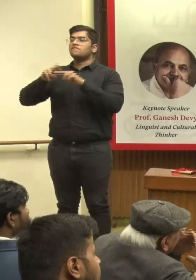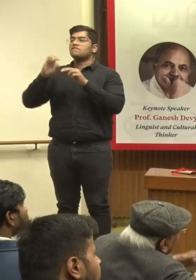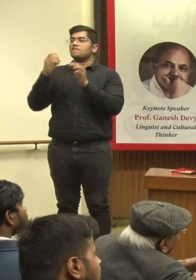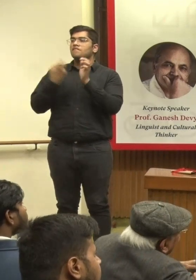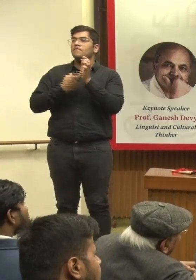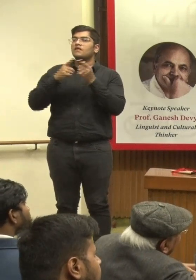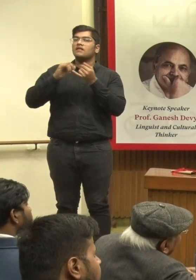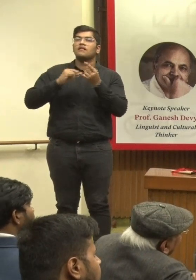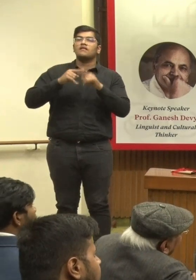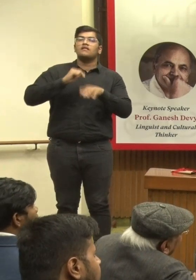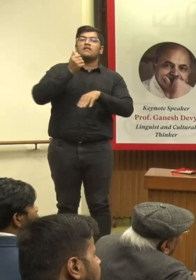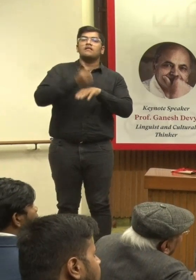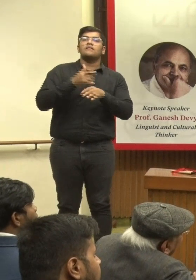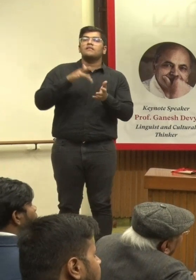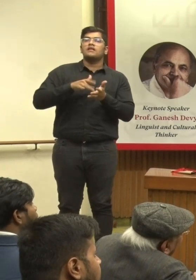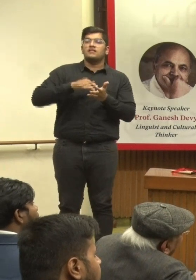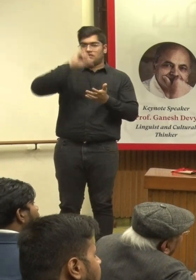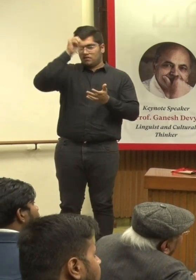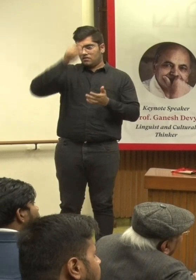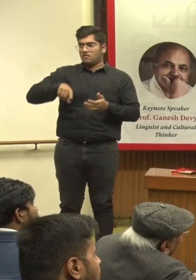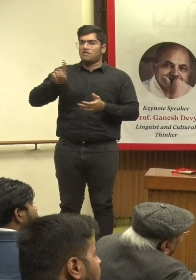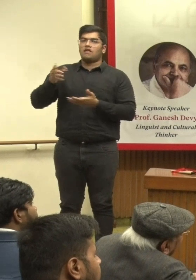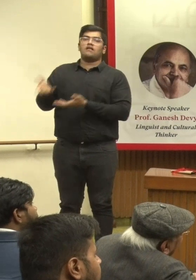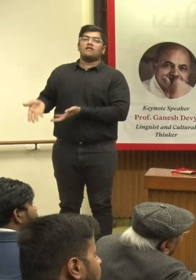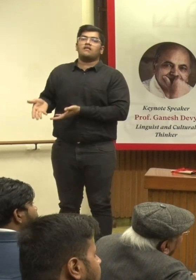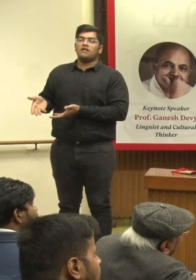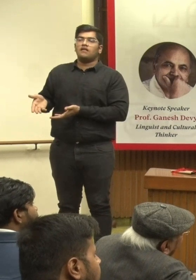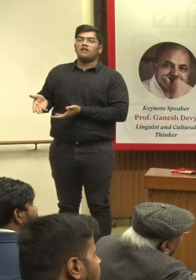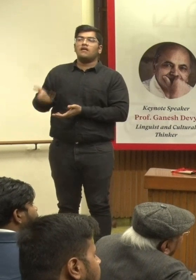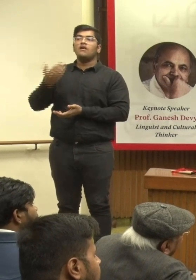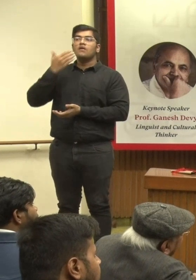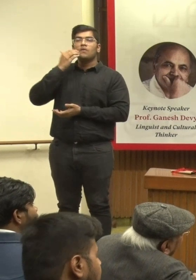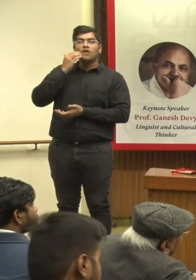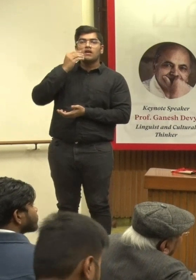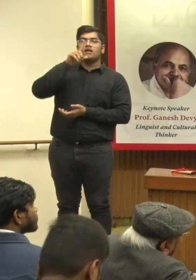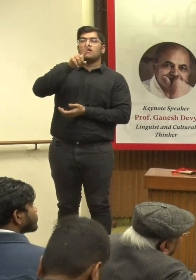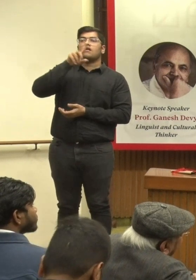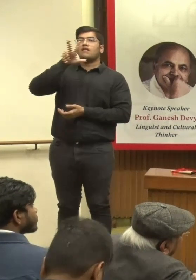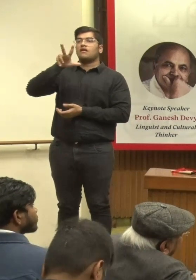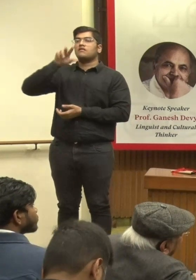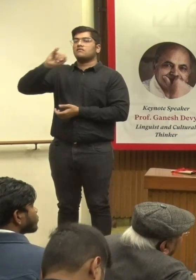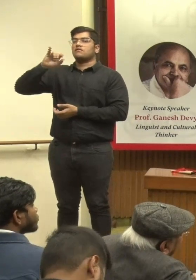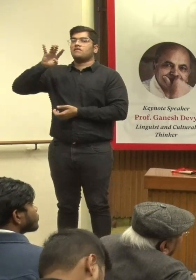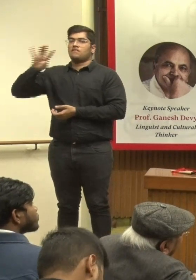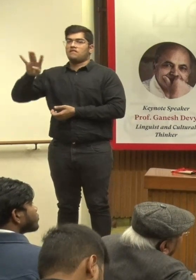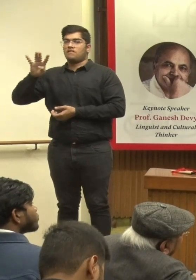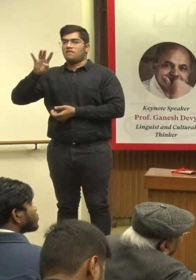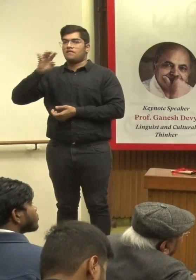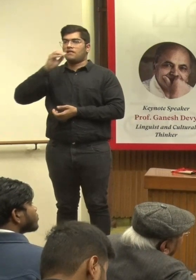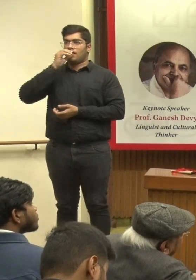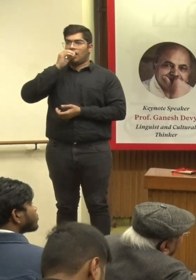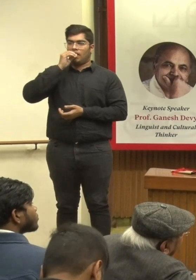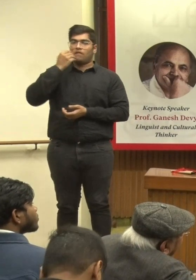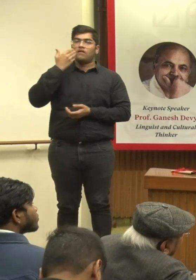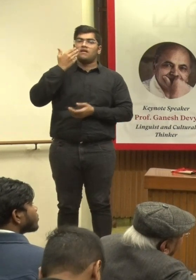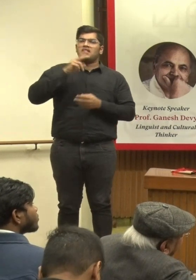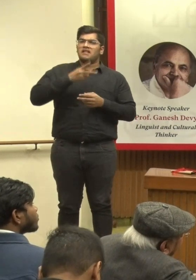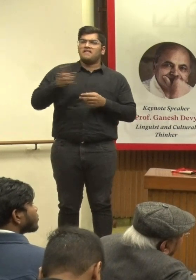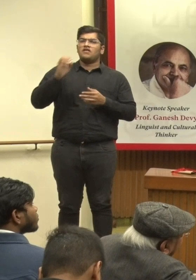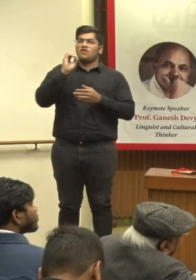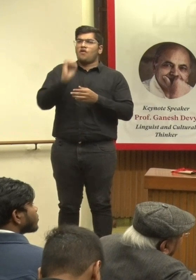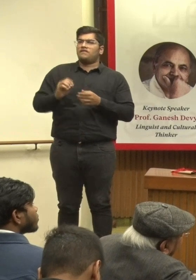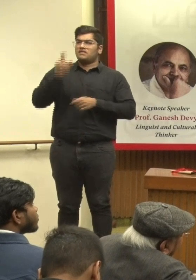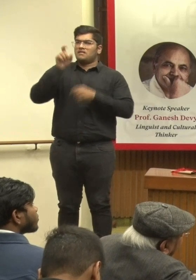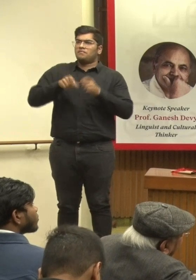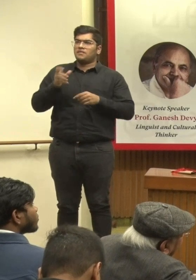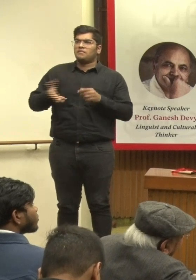India. This was in 1864 when various officers, forest